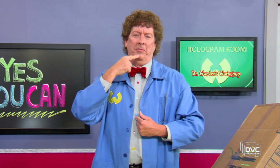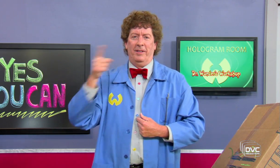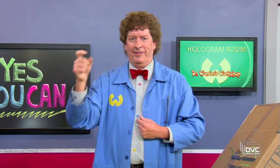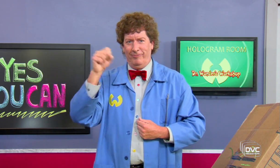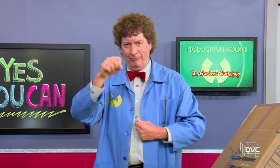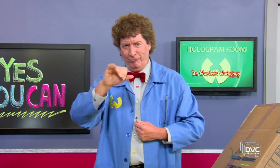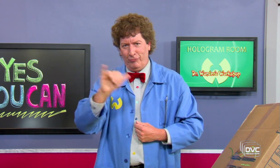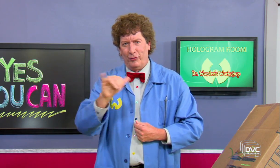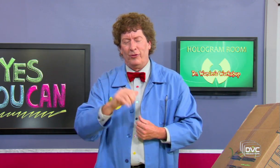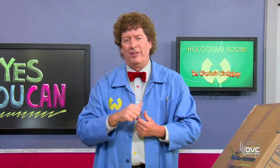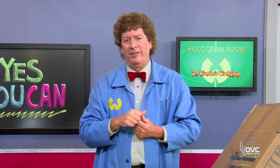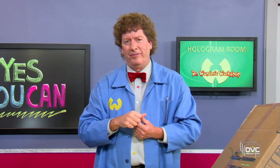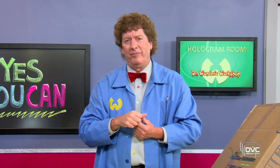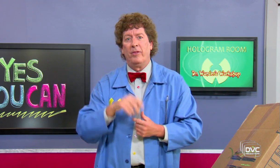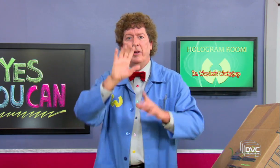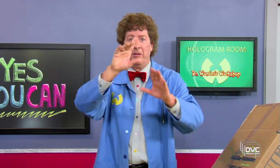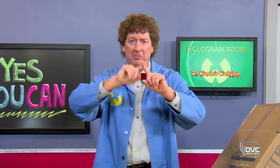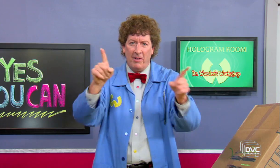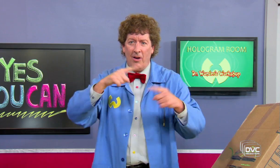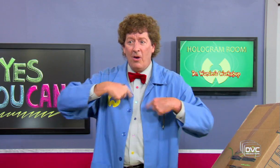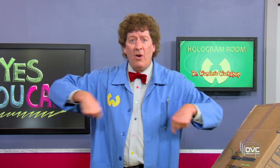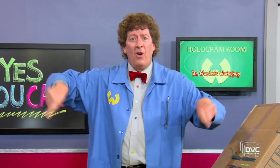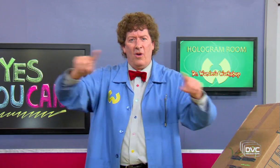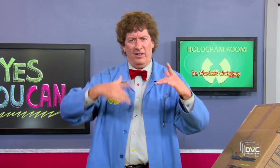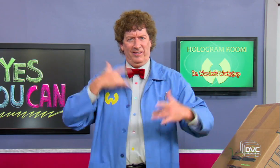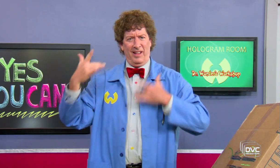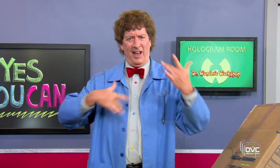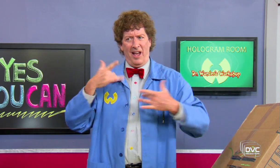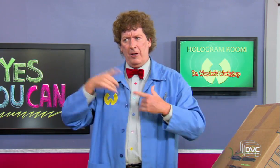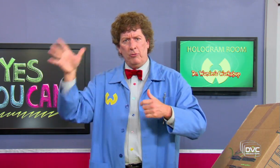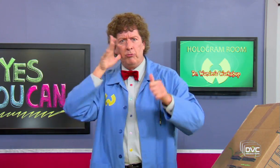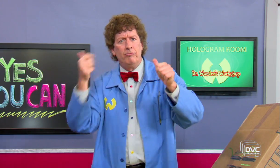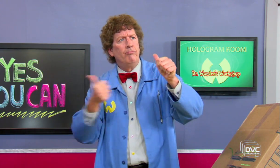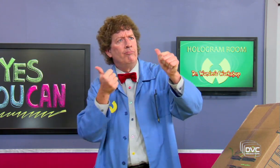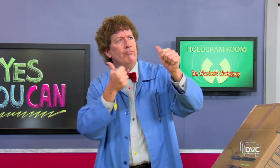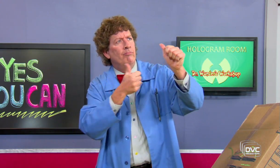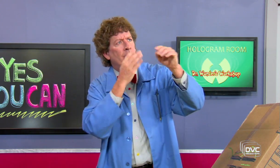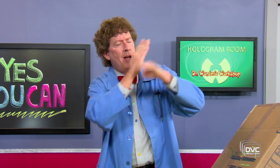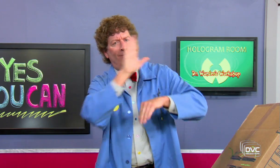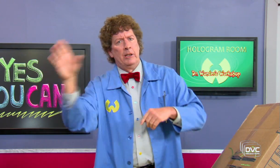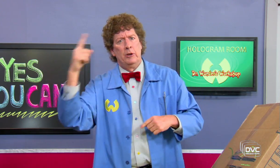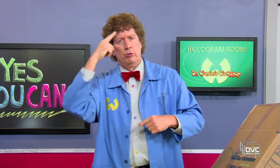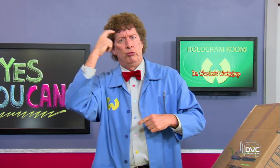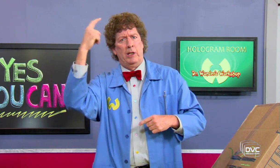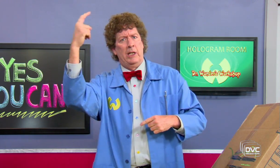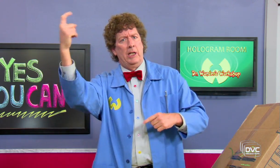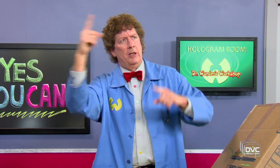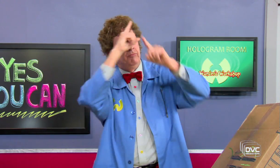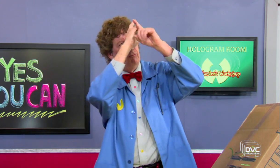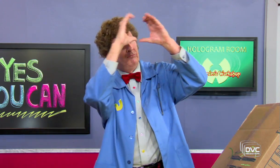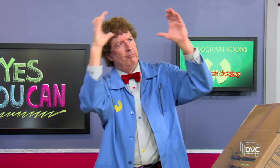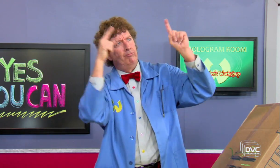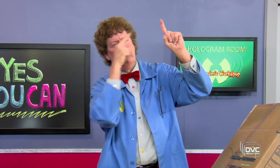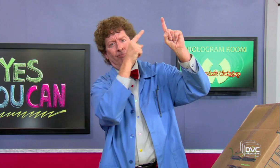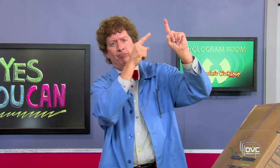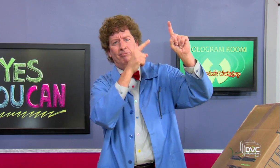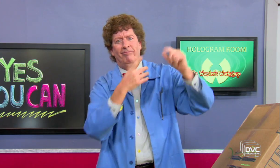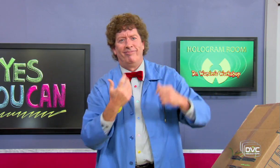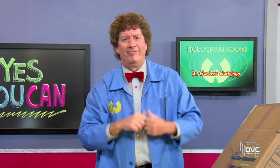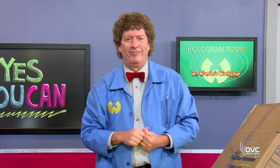I will miss him too. But we're all excited that he's following his dreams and his goals.